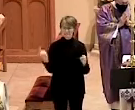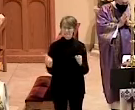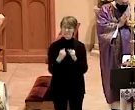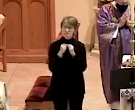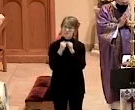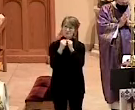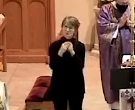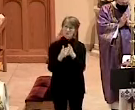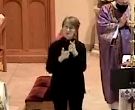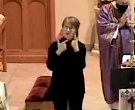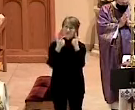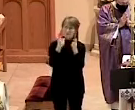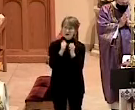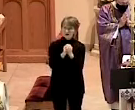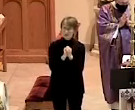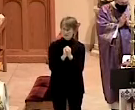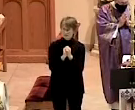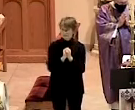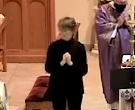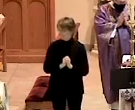eternal life. Amen.